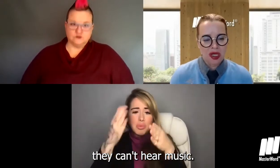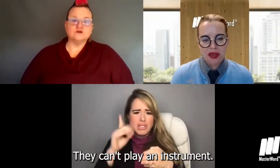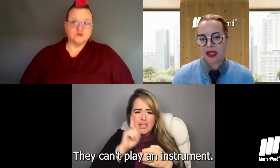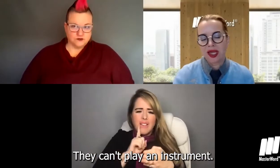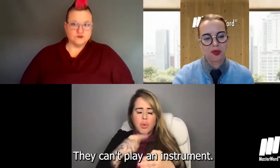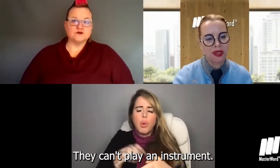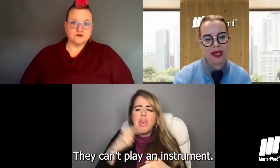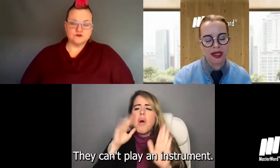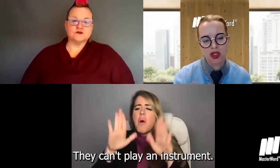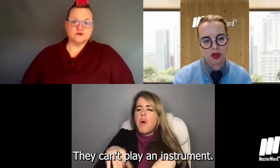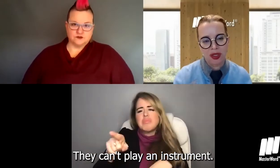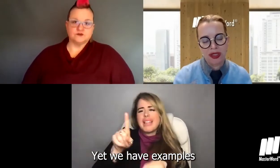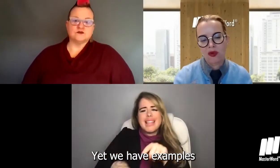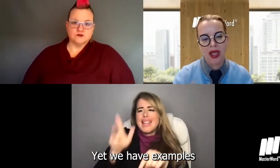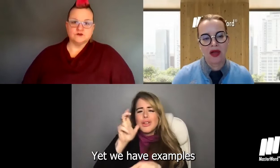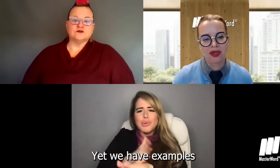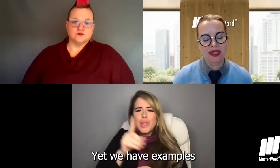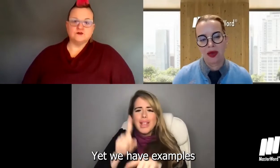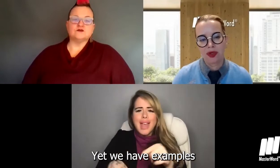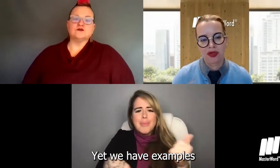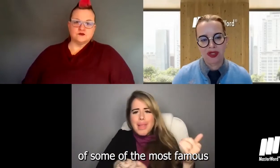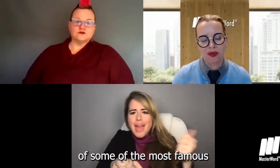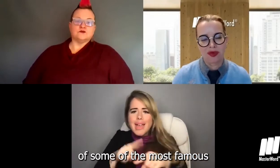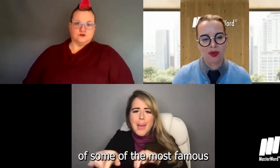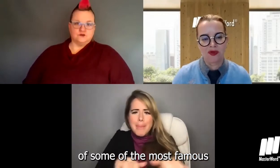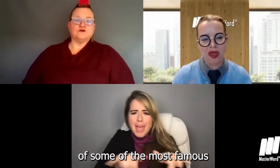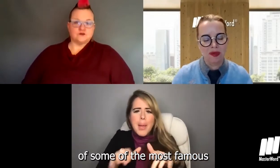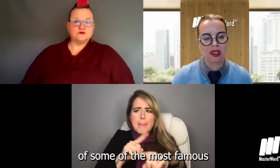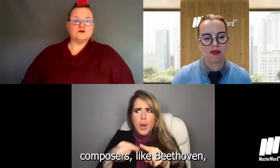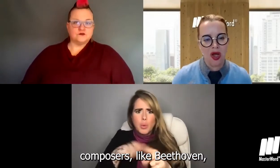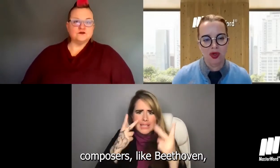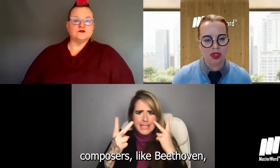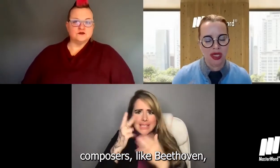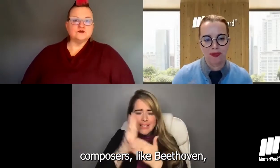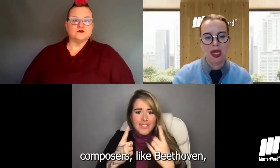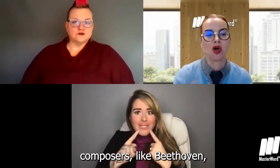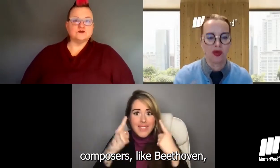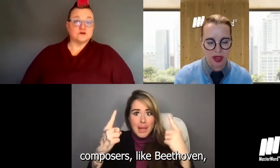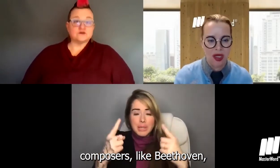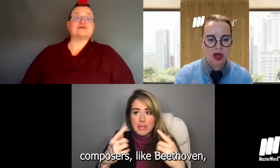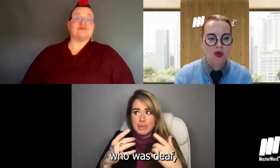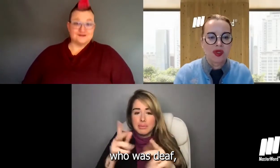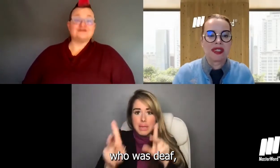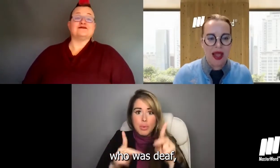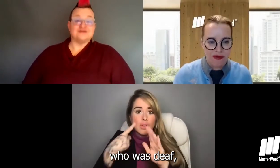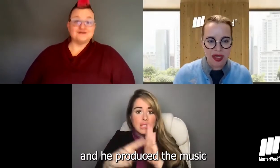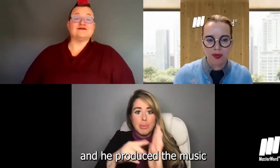they can't play an instrument. Yet we have examples of some of the most famous composers like Beethoven, who was deaf, and he